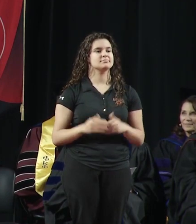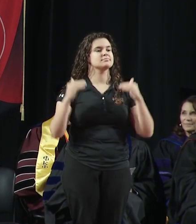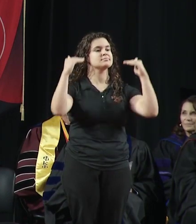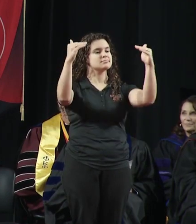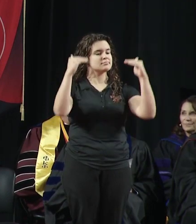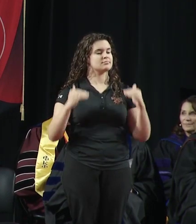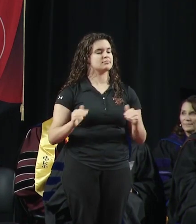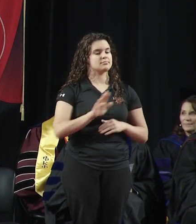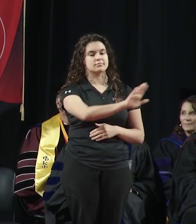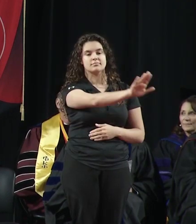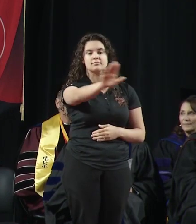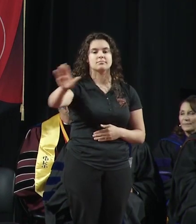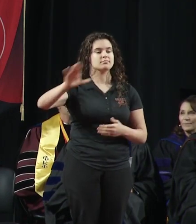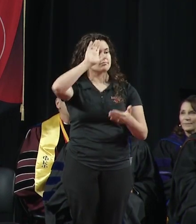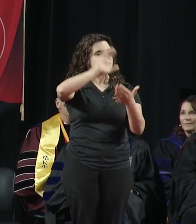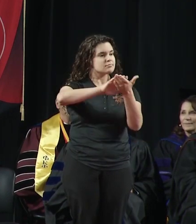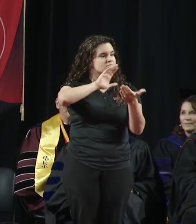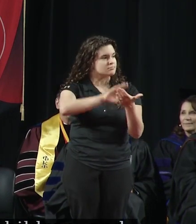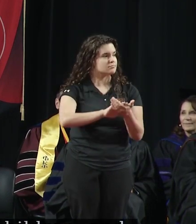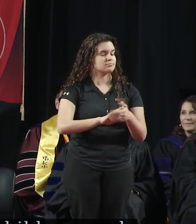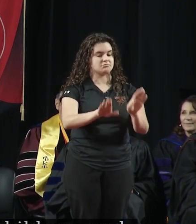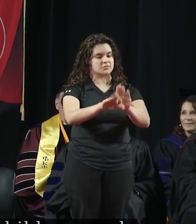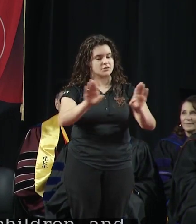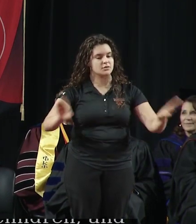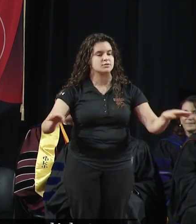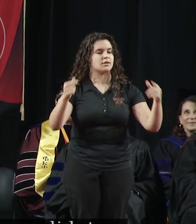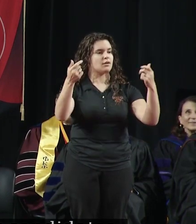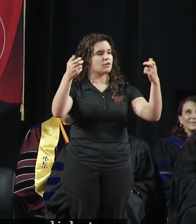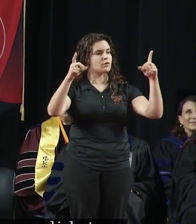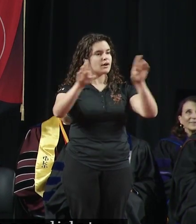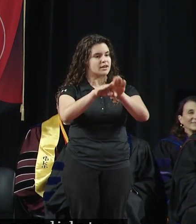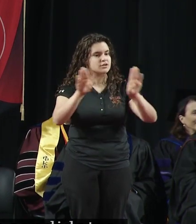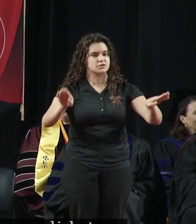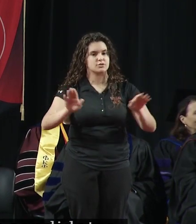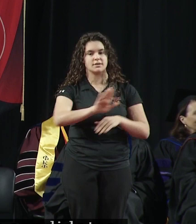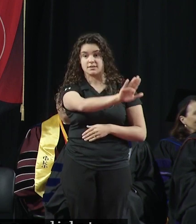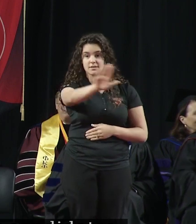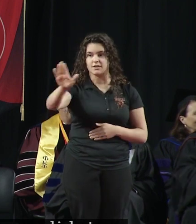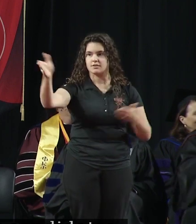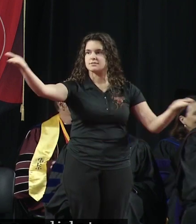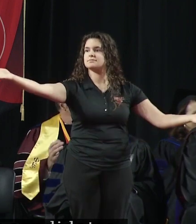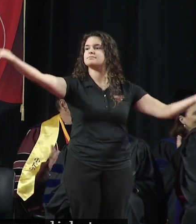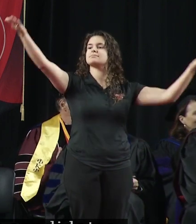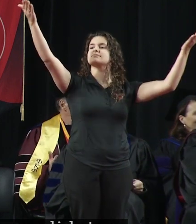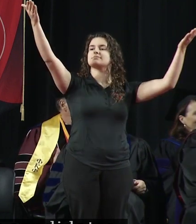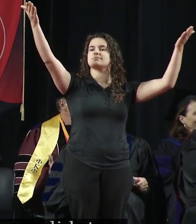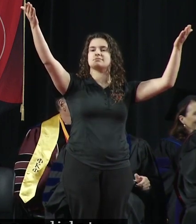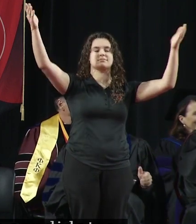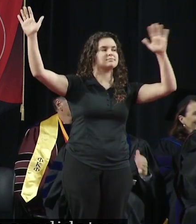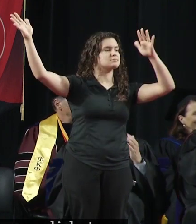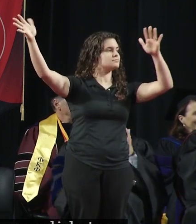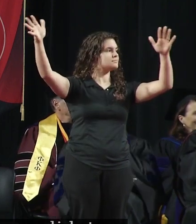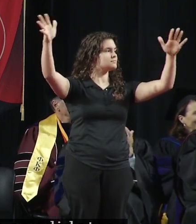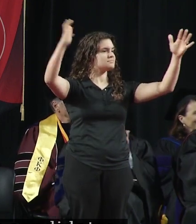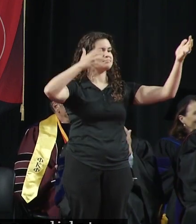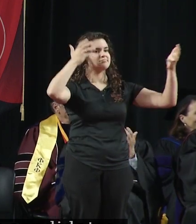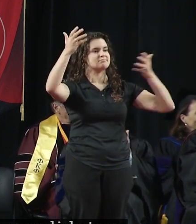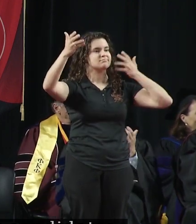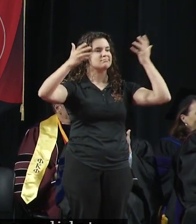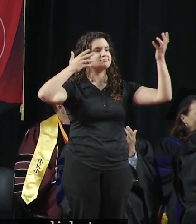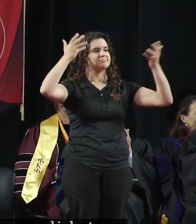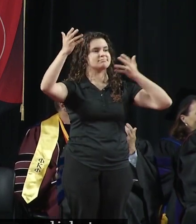Would the spouses, children, and grandchildren of our candidates please stand and be recognized?